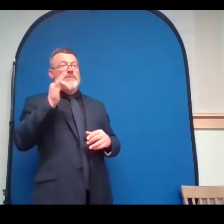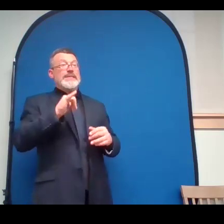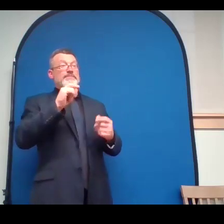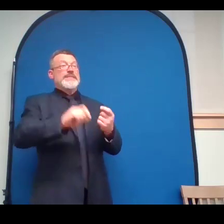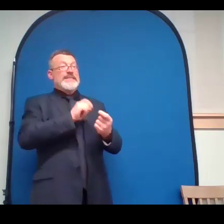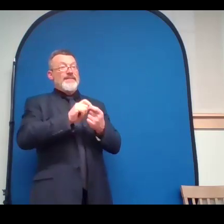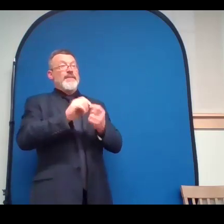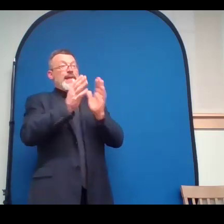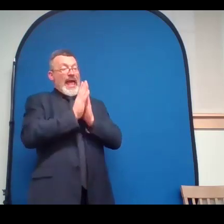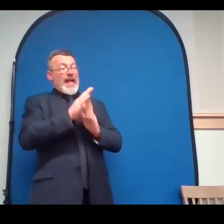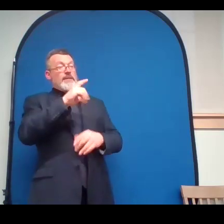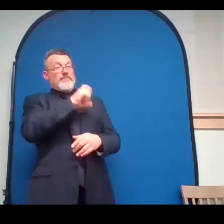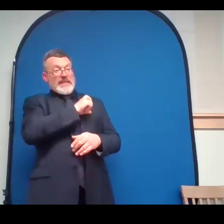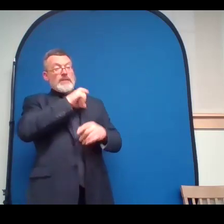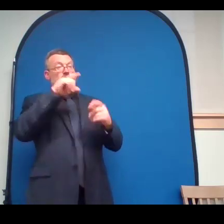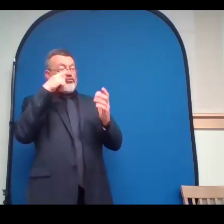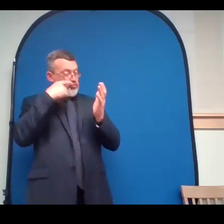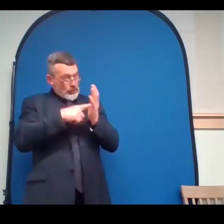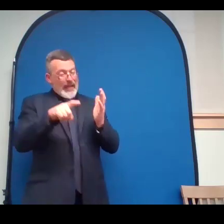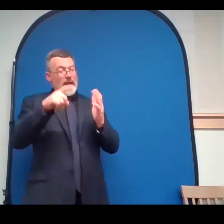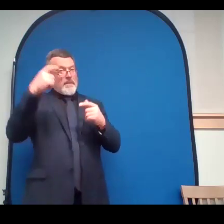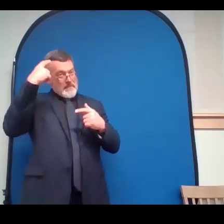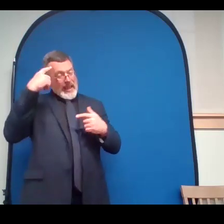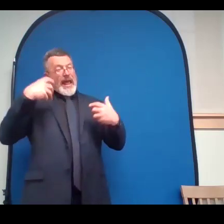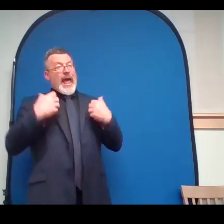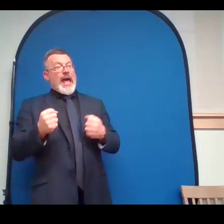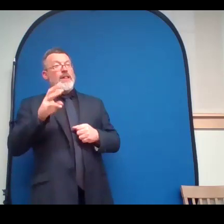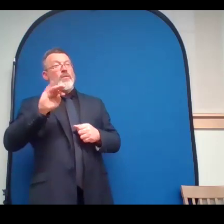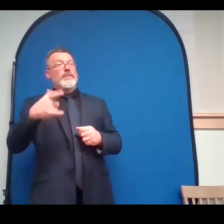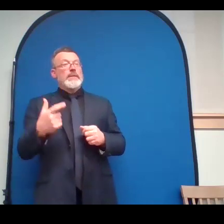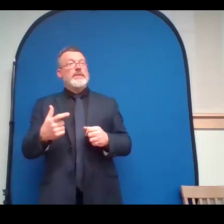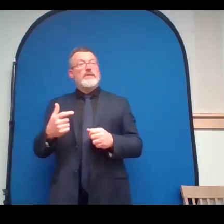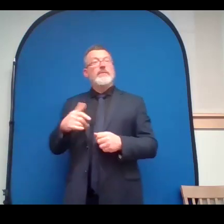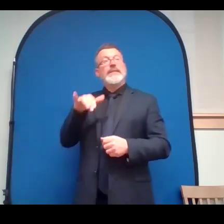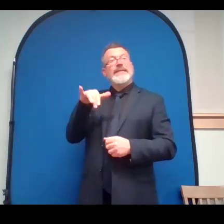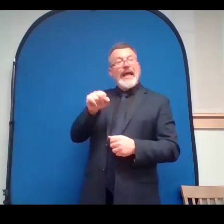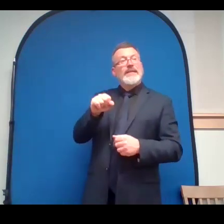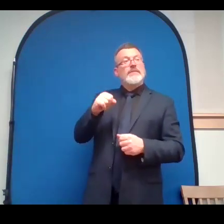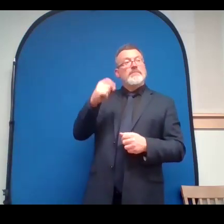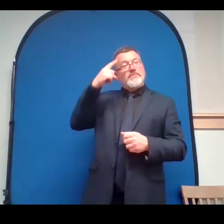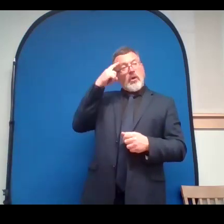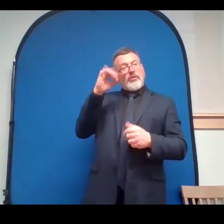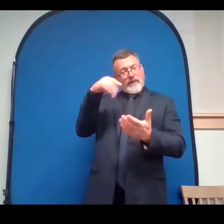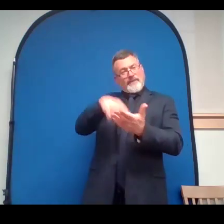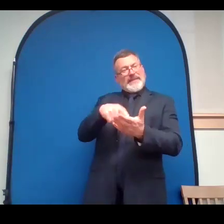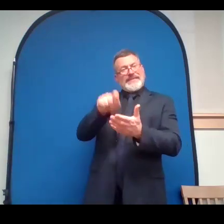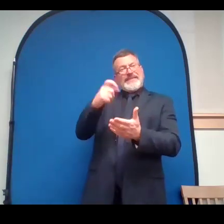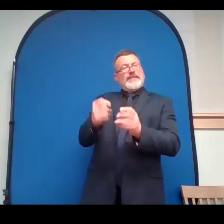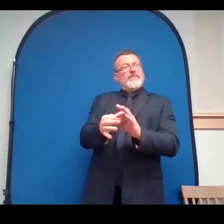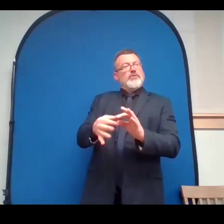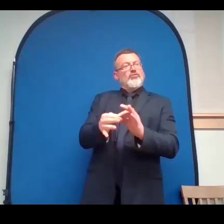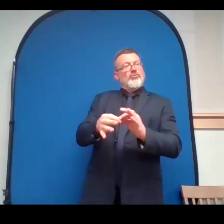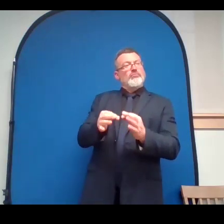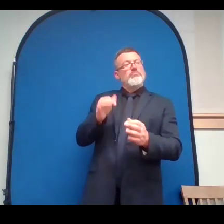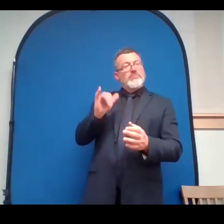of the, because of the text messages and the way that the check well-being ended up being presented up. Yes, you know, that text message with the threat, that was